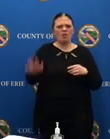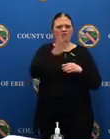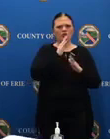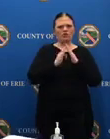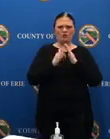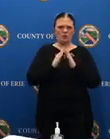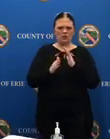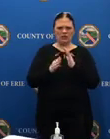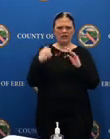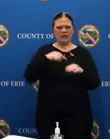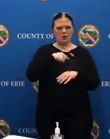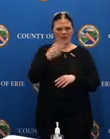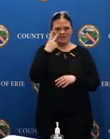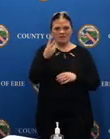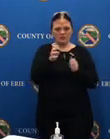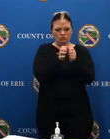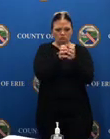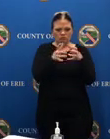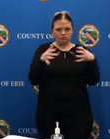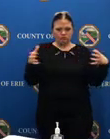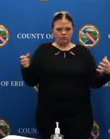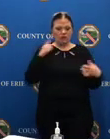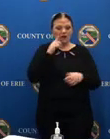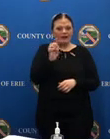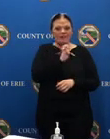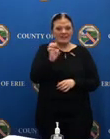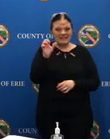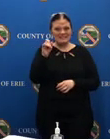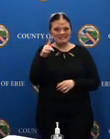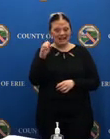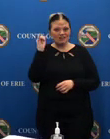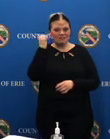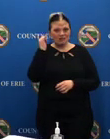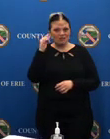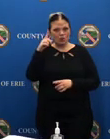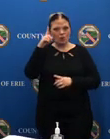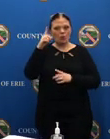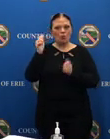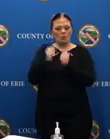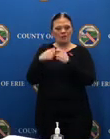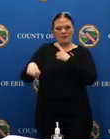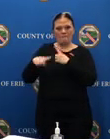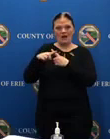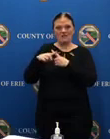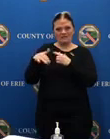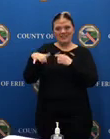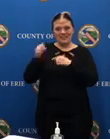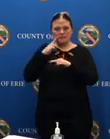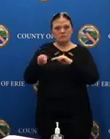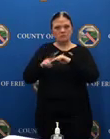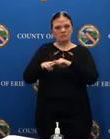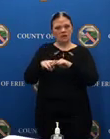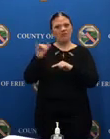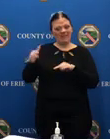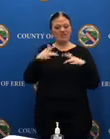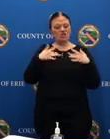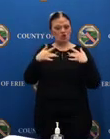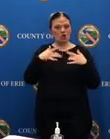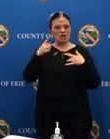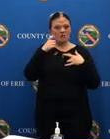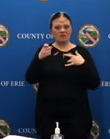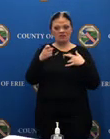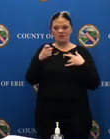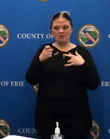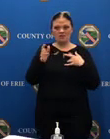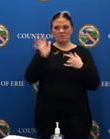community. We have seen growth in tests in the east side of Buffalo with regards to the positives. And that is a little concerning because there was almost